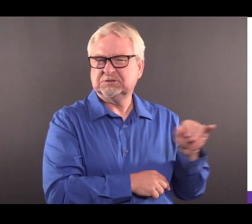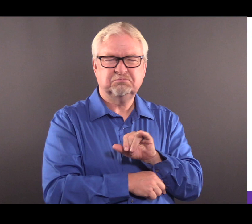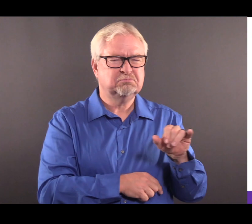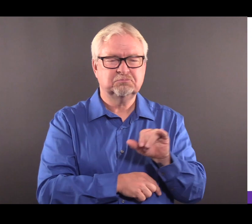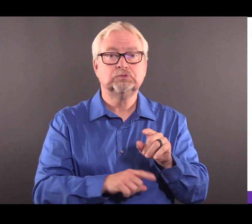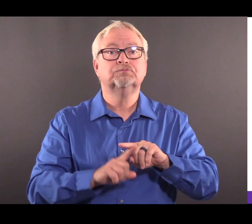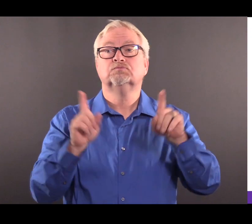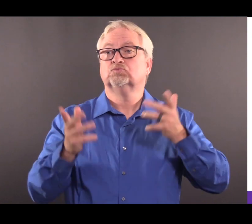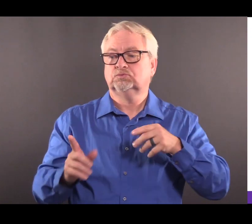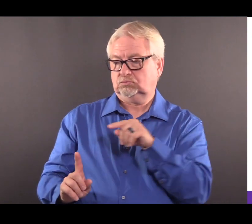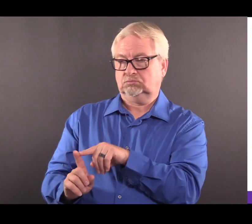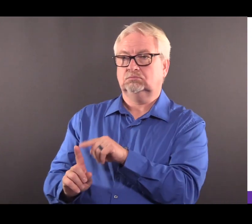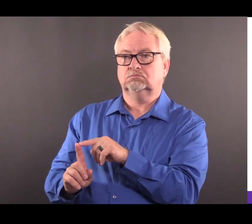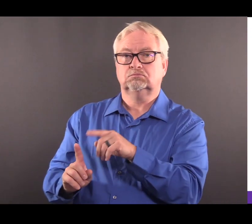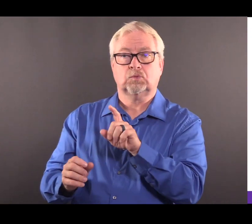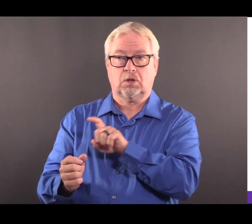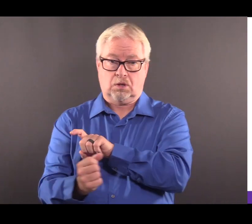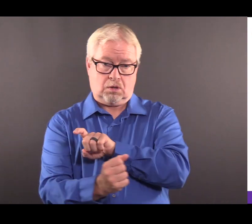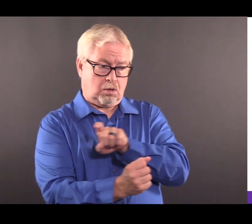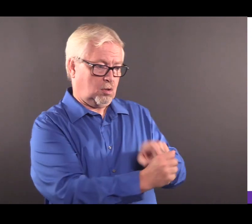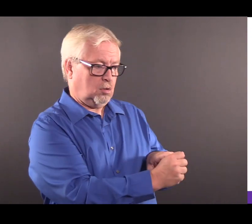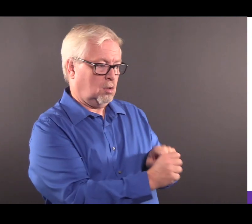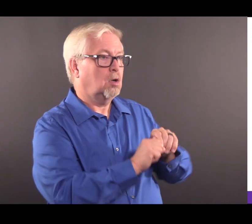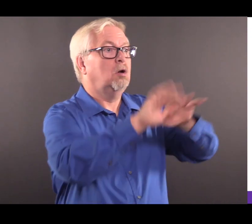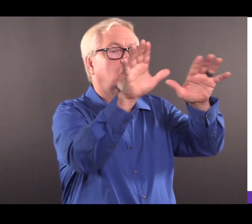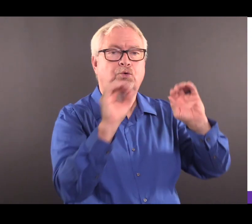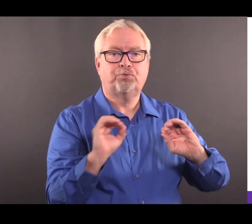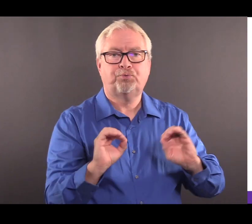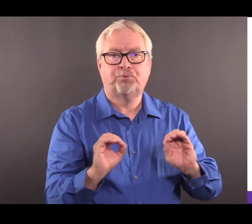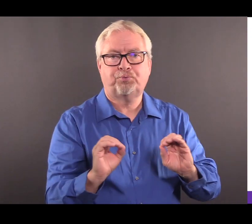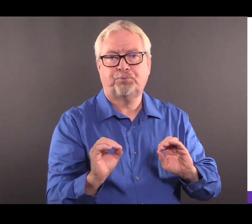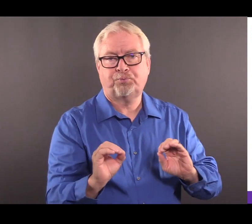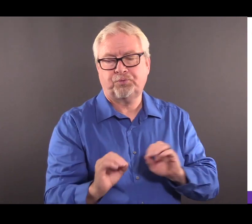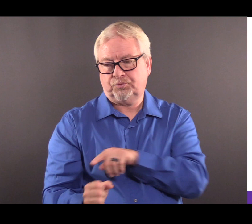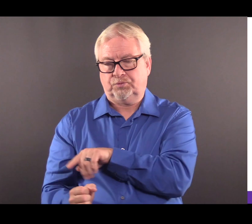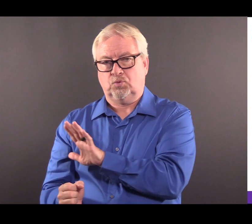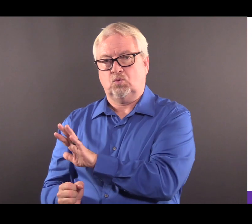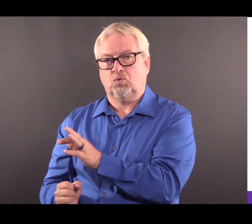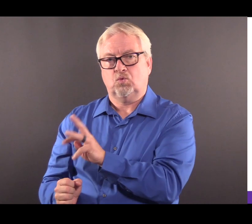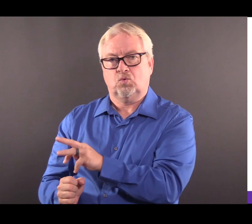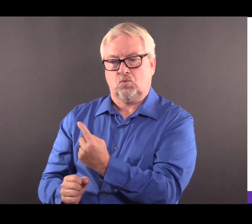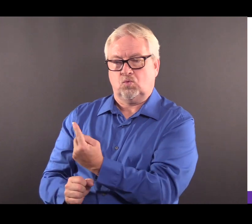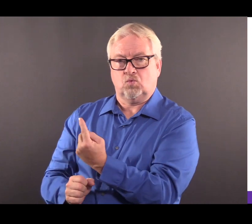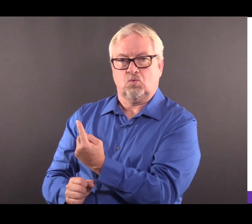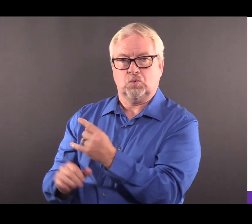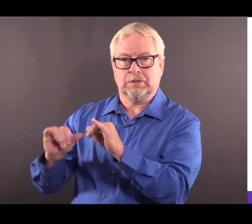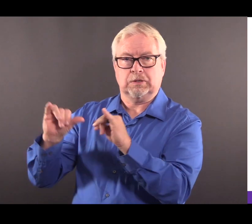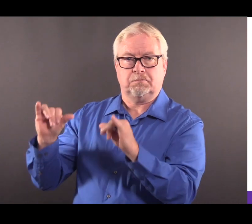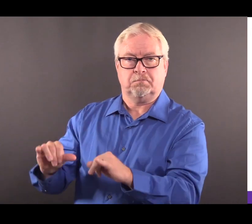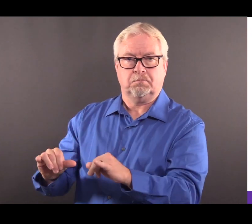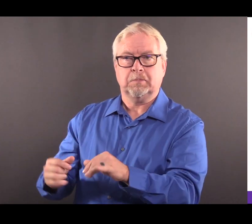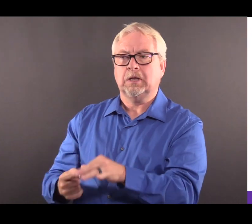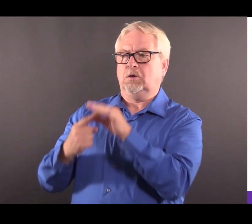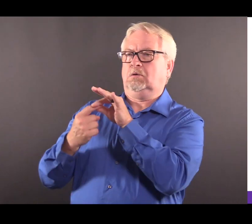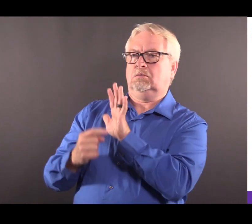HMIS, except it is not a shared or centralized database, It is a